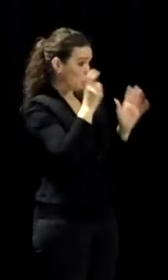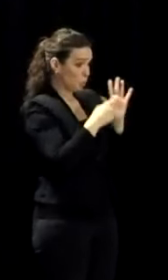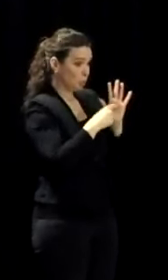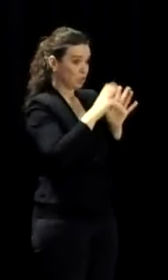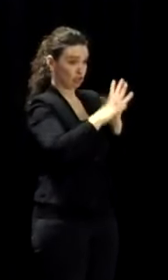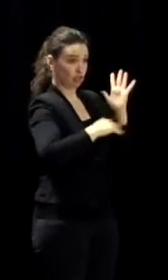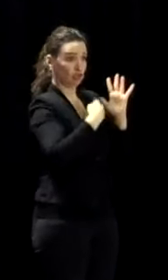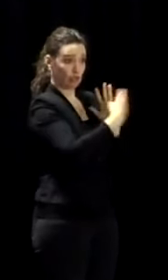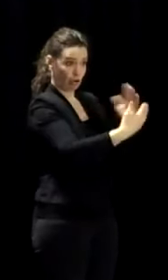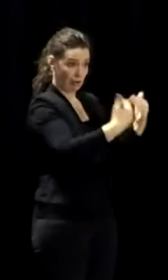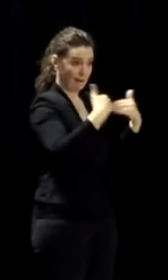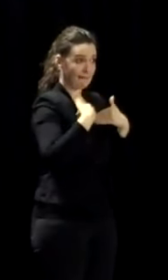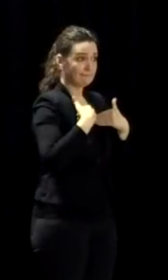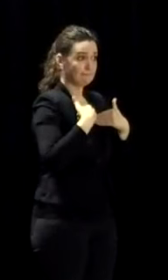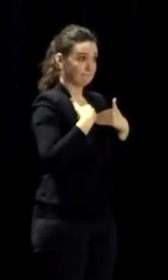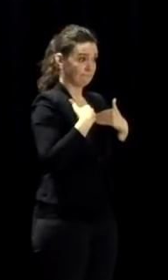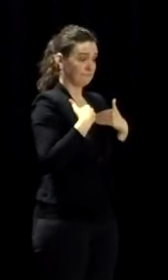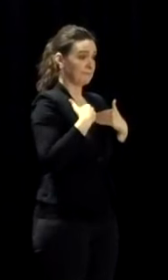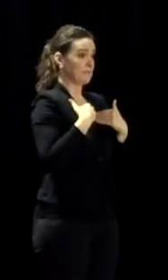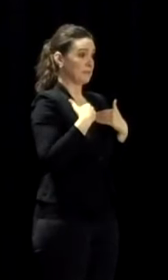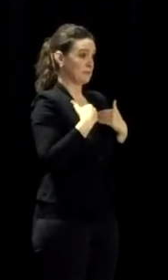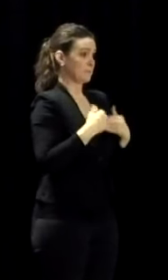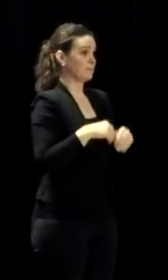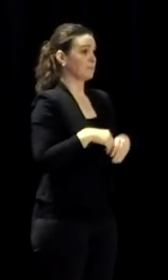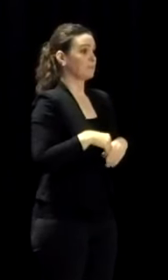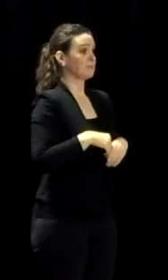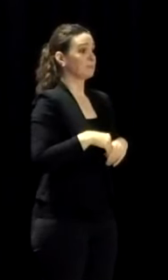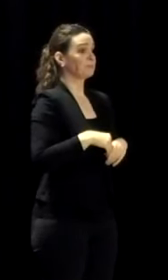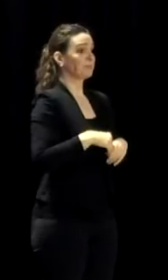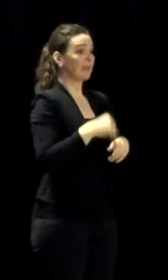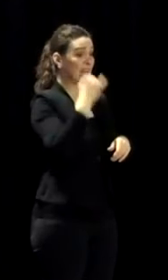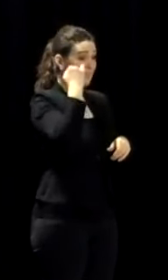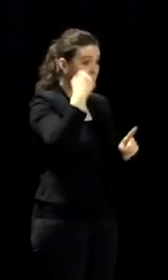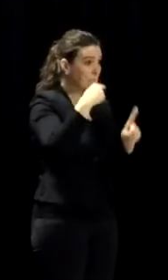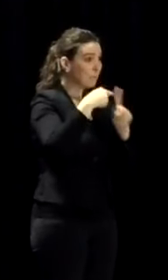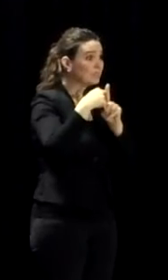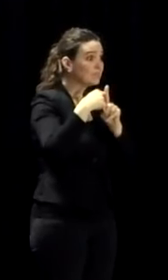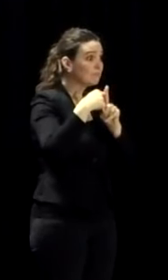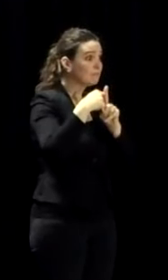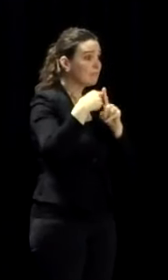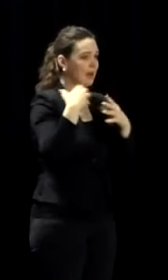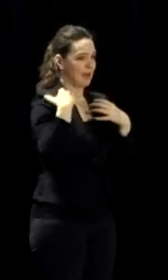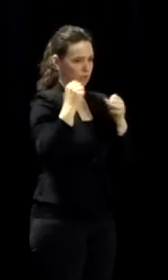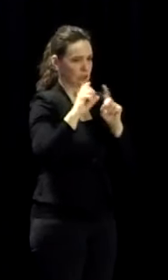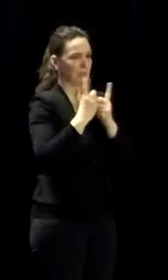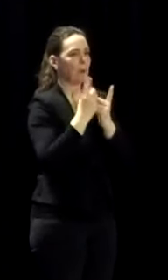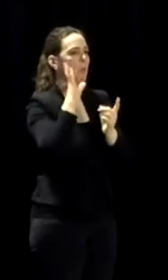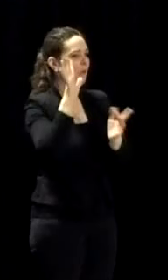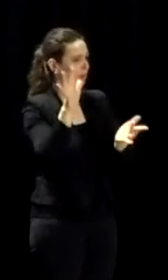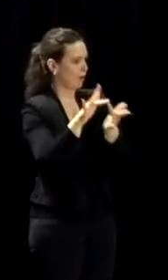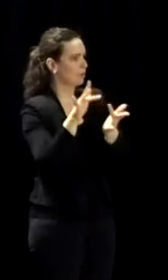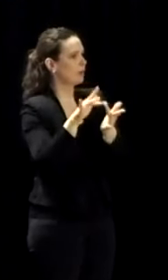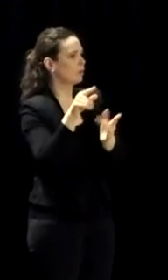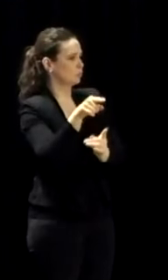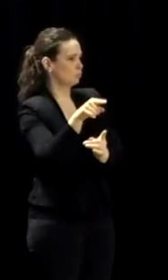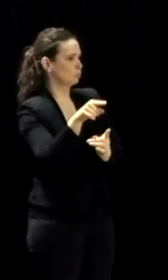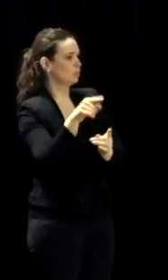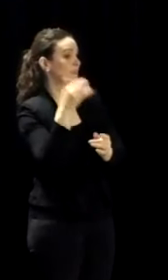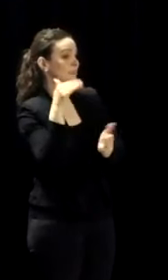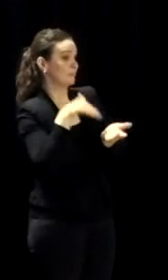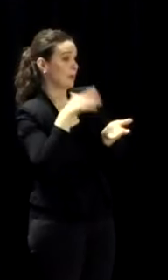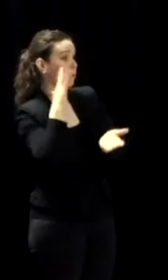You can see from the flow chart, our health department will contact you if you test positive, and your primary physician will contact you as